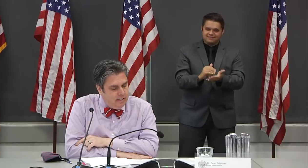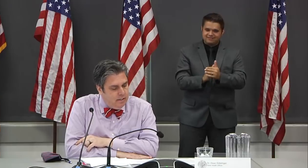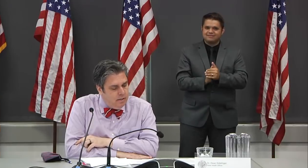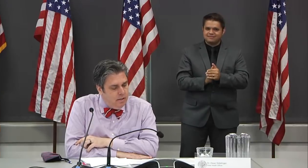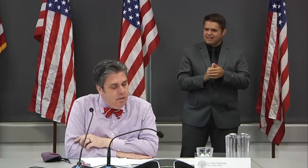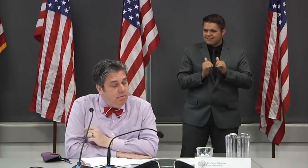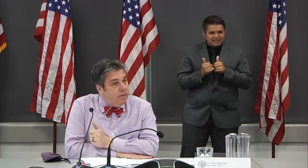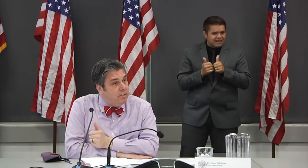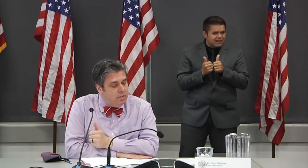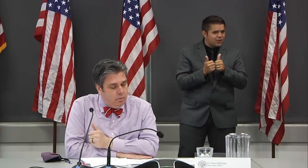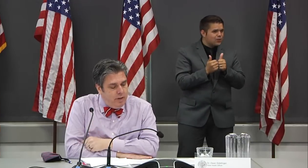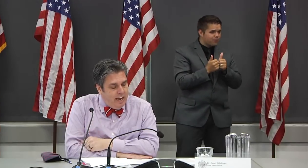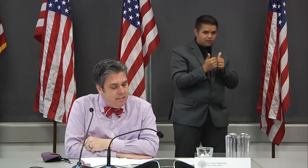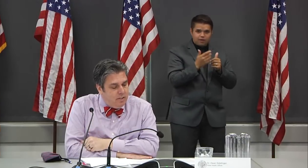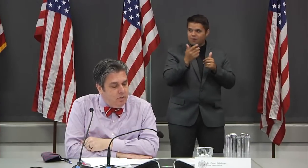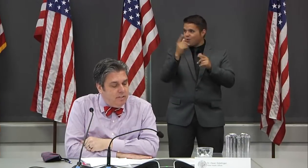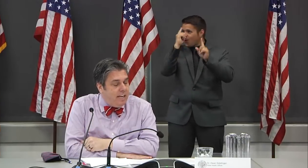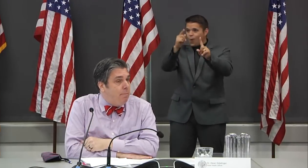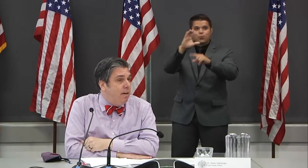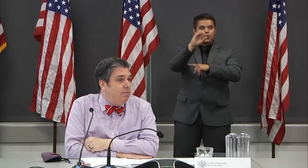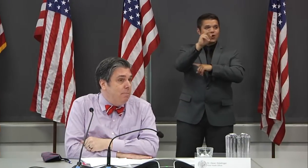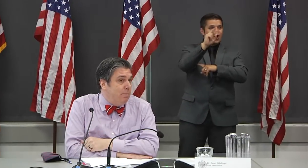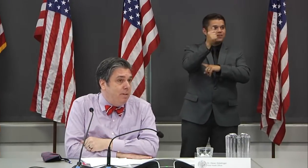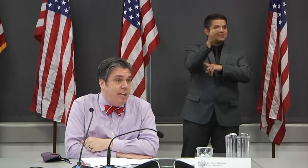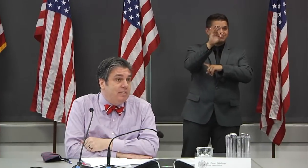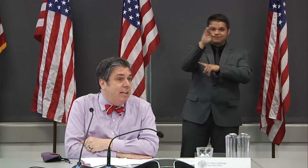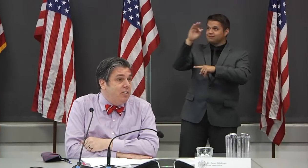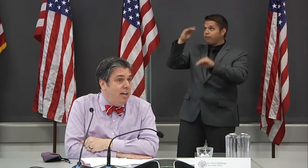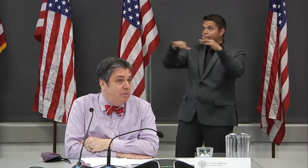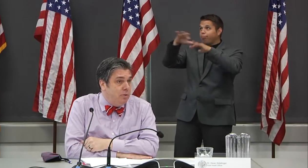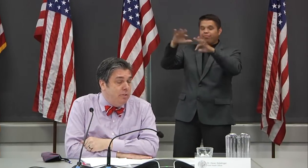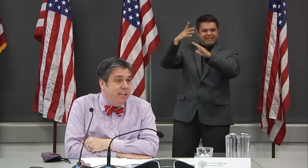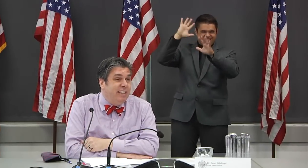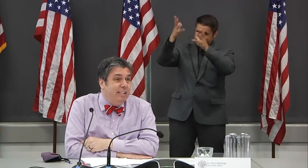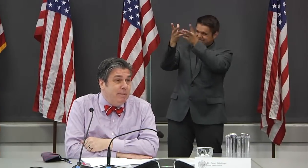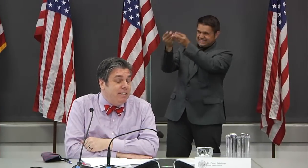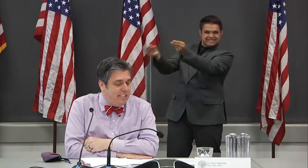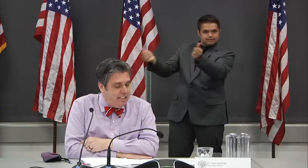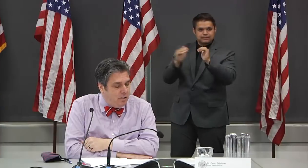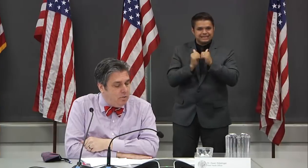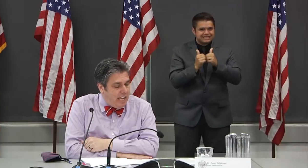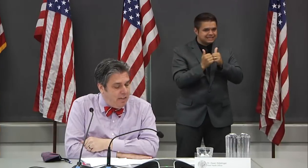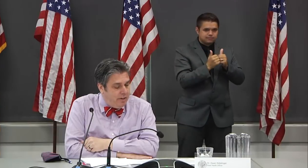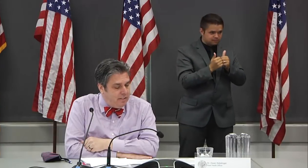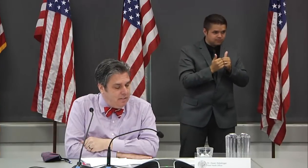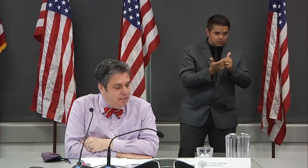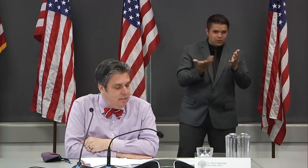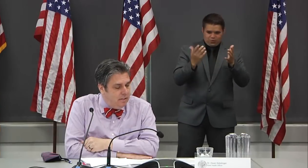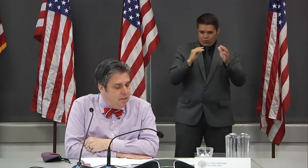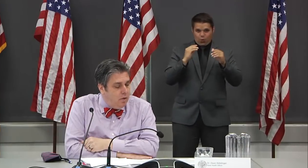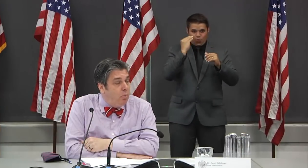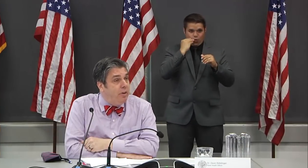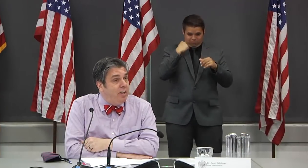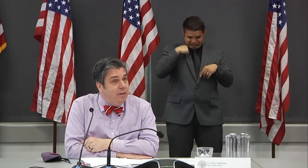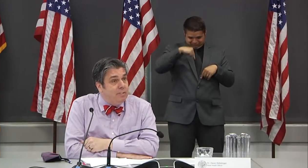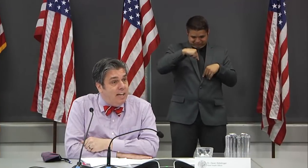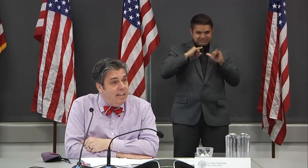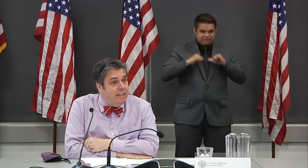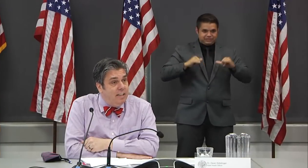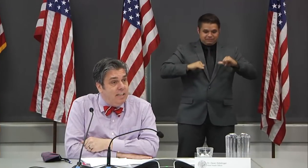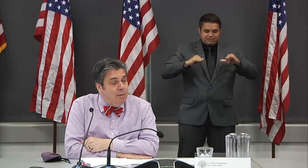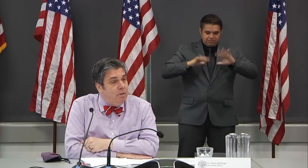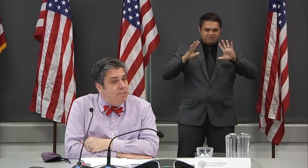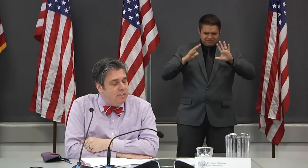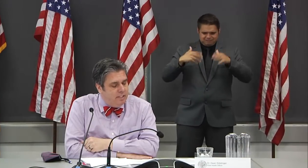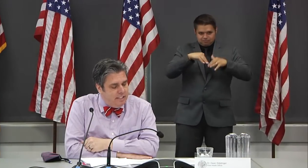COVID-19? First, we ask you to stay apart from people outside your household and limit the size of those gatherings. When you're